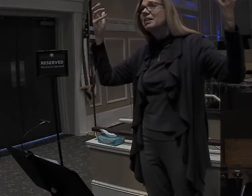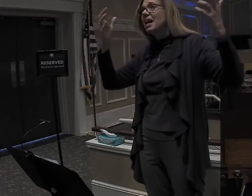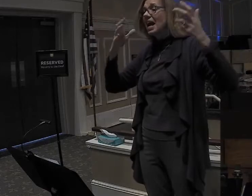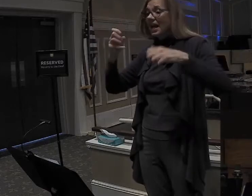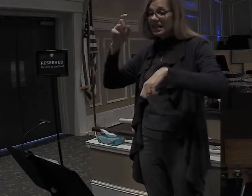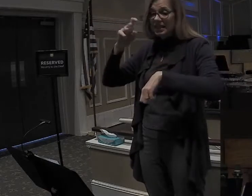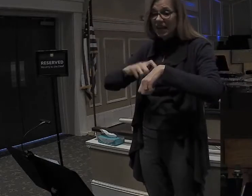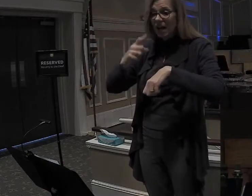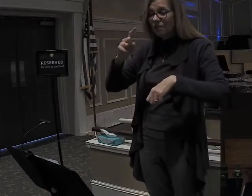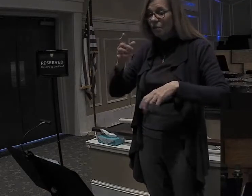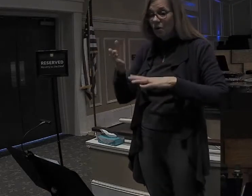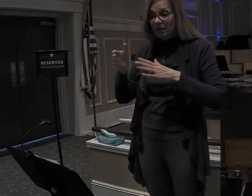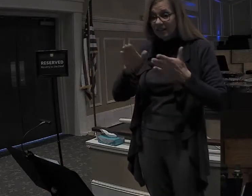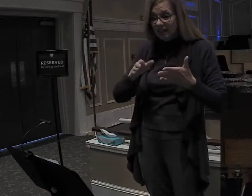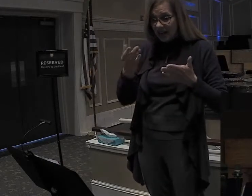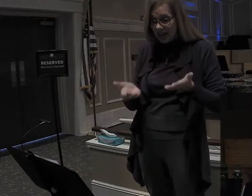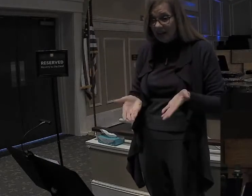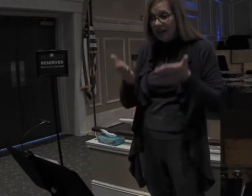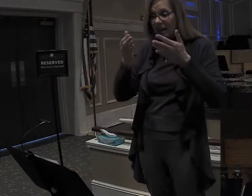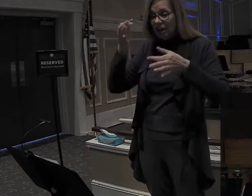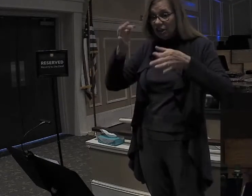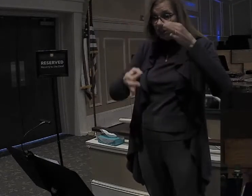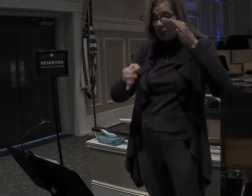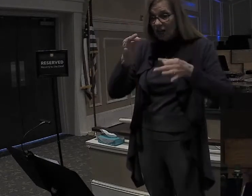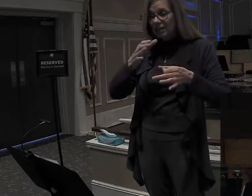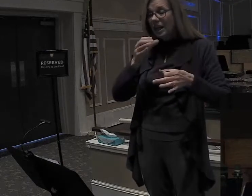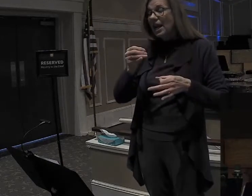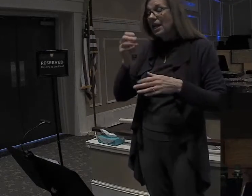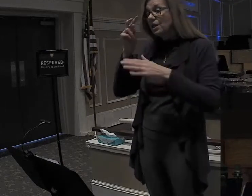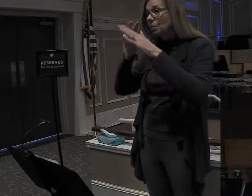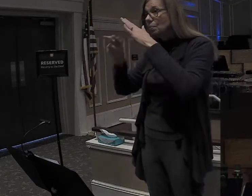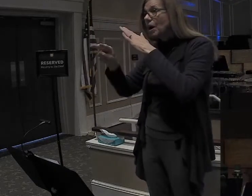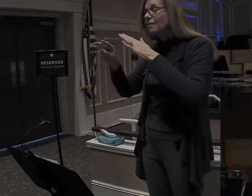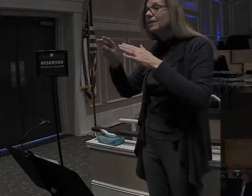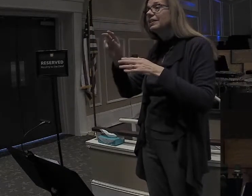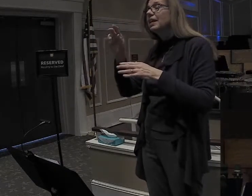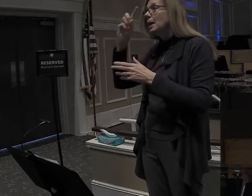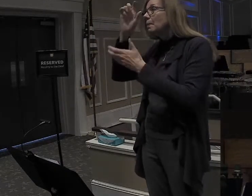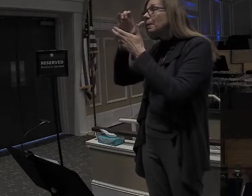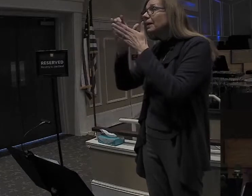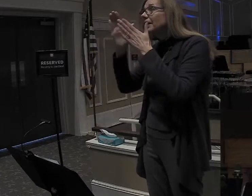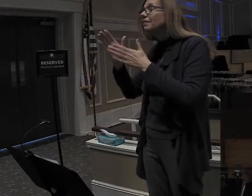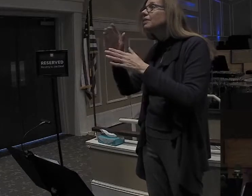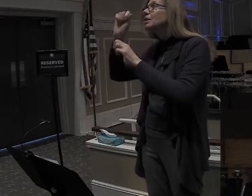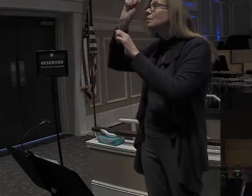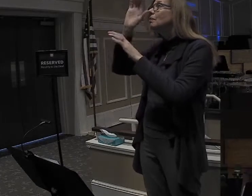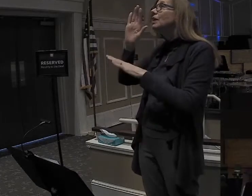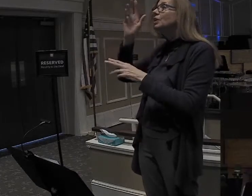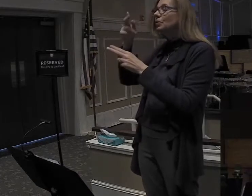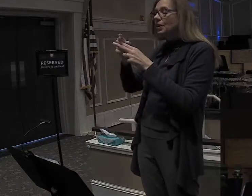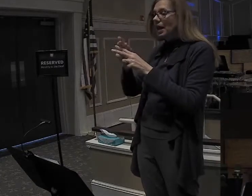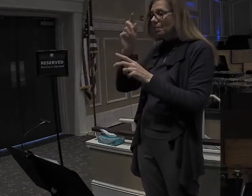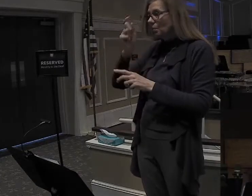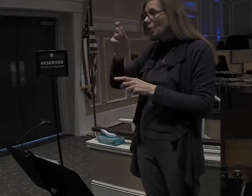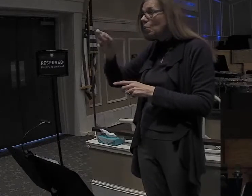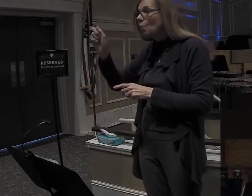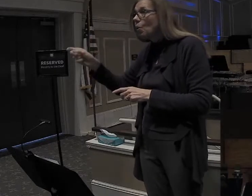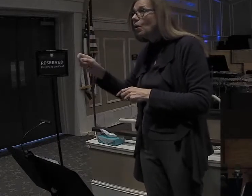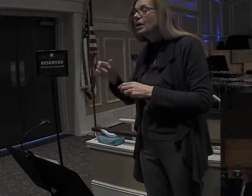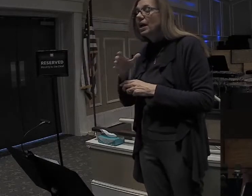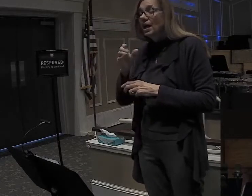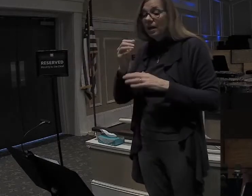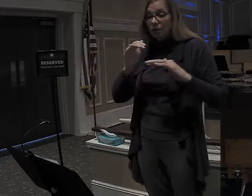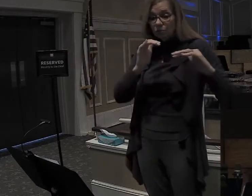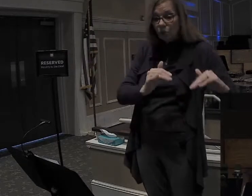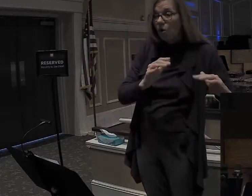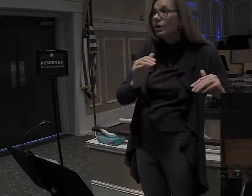for the dead to be judged, and the time to reward your bondservants, the prophets, and the saints of those who fear your name, the small and the great, and to destroy